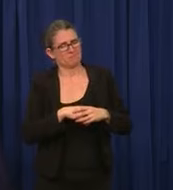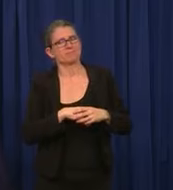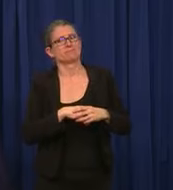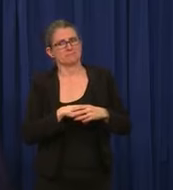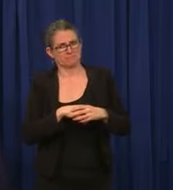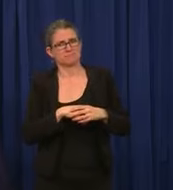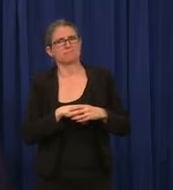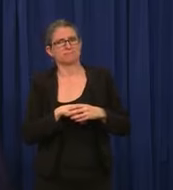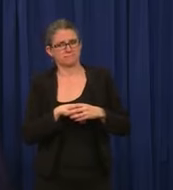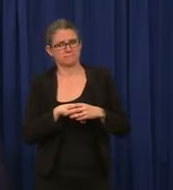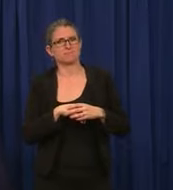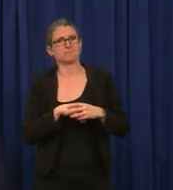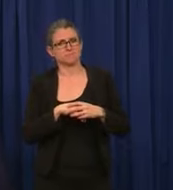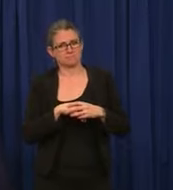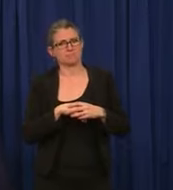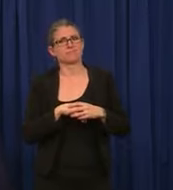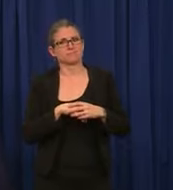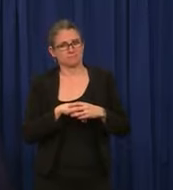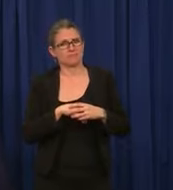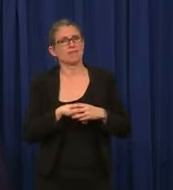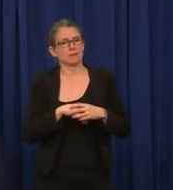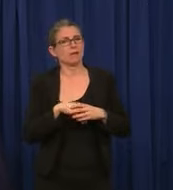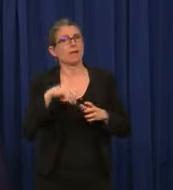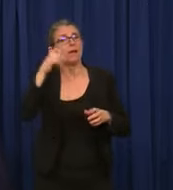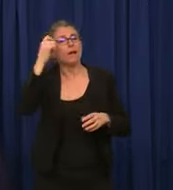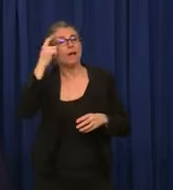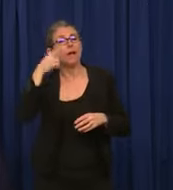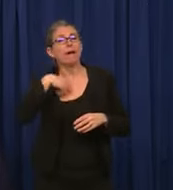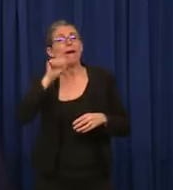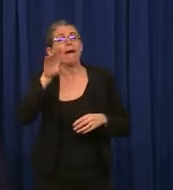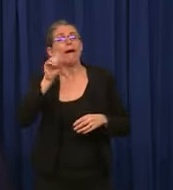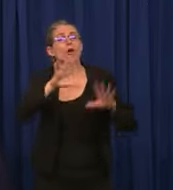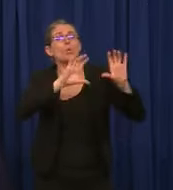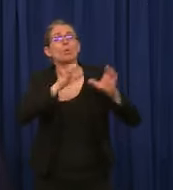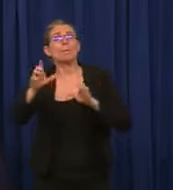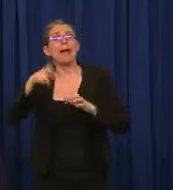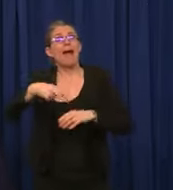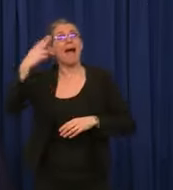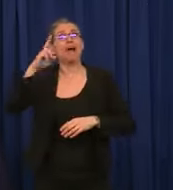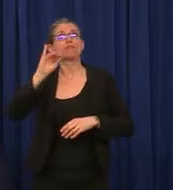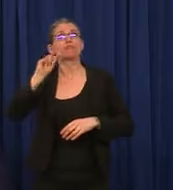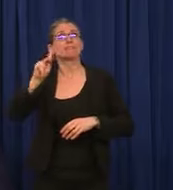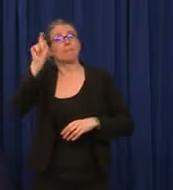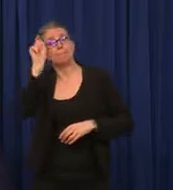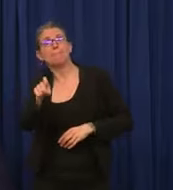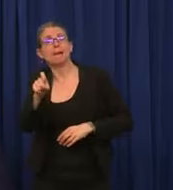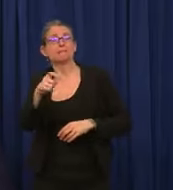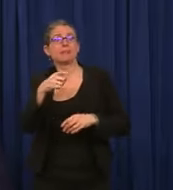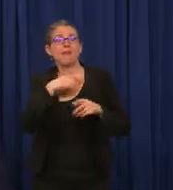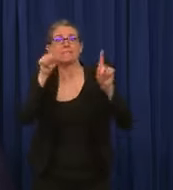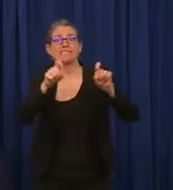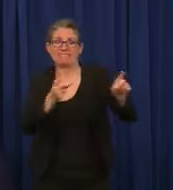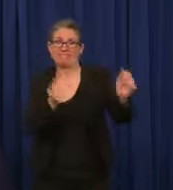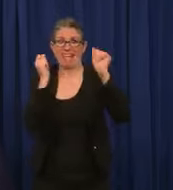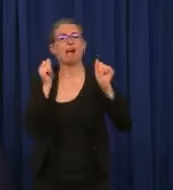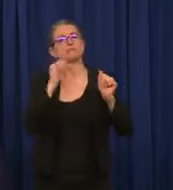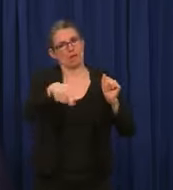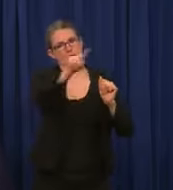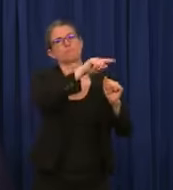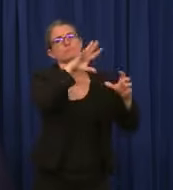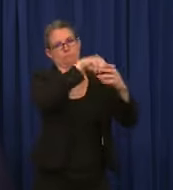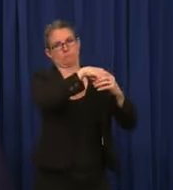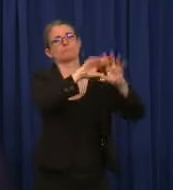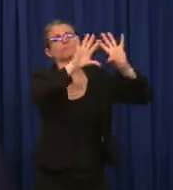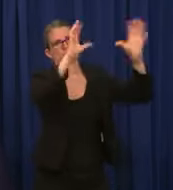highest areas of focus for us. From a planning perspective, our colleagues at the Department of Emergency Medical